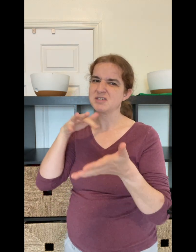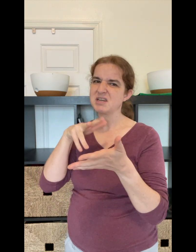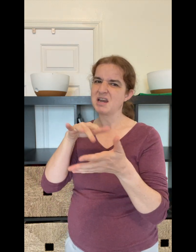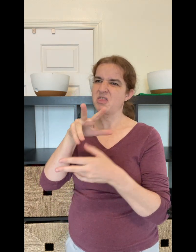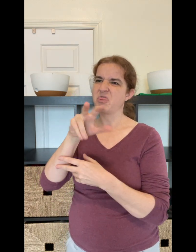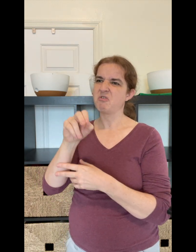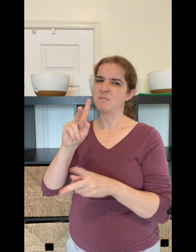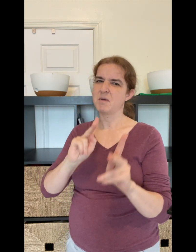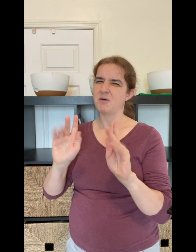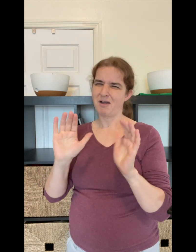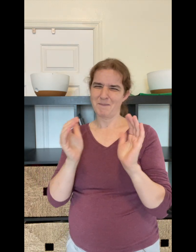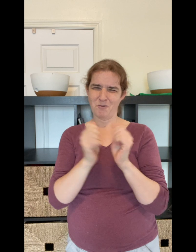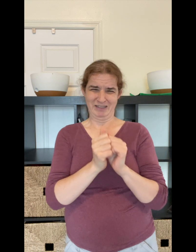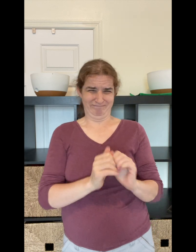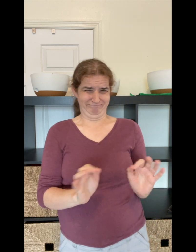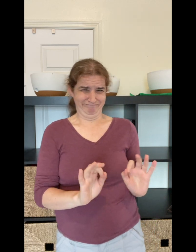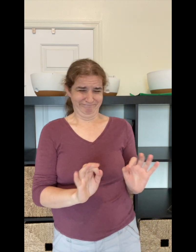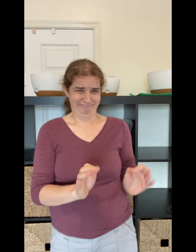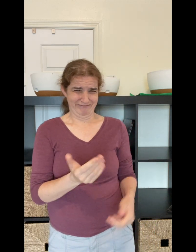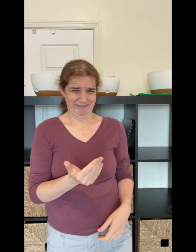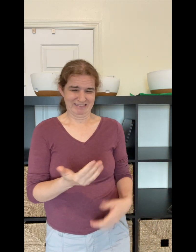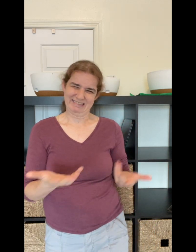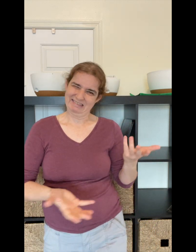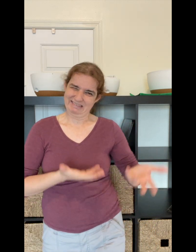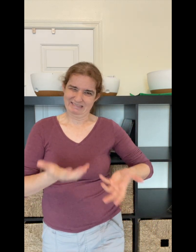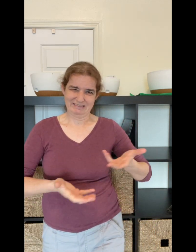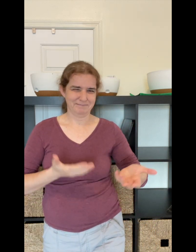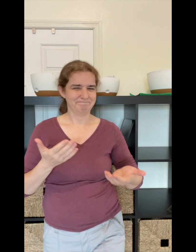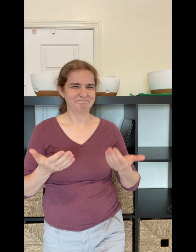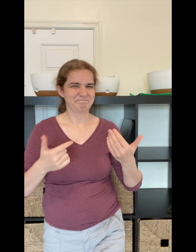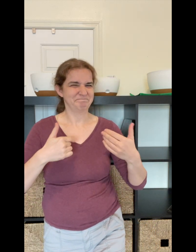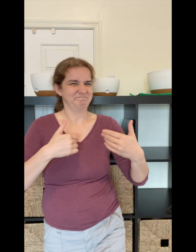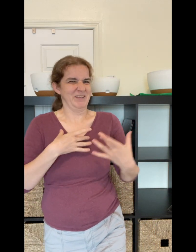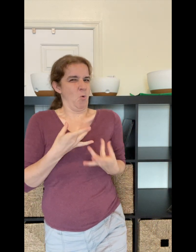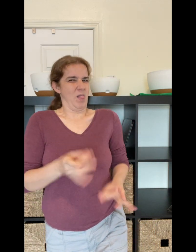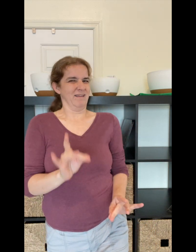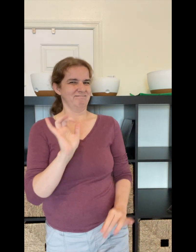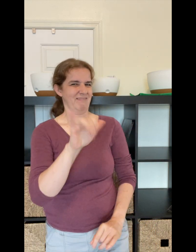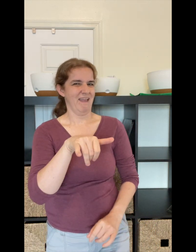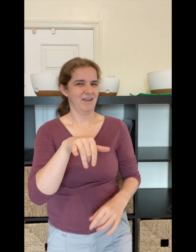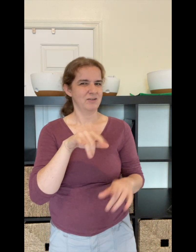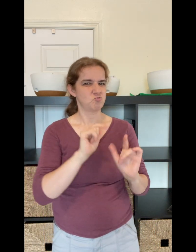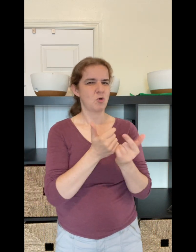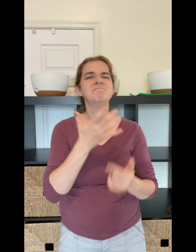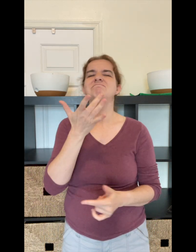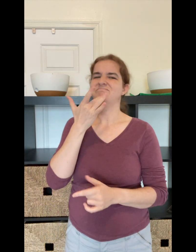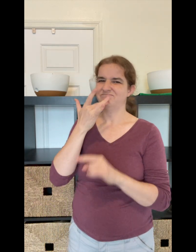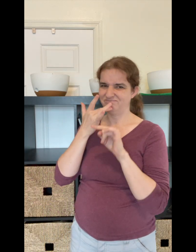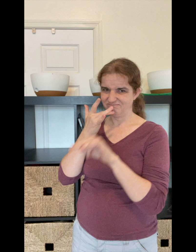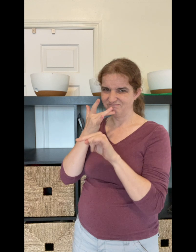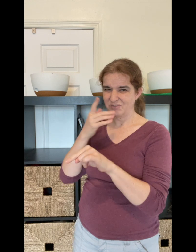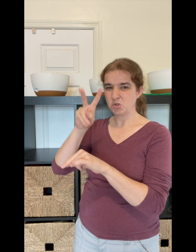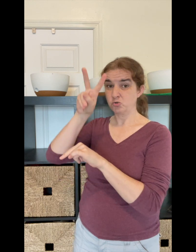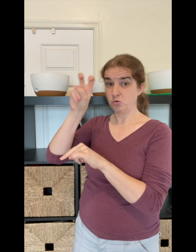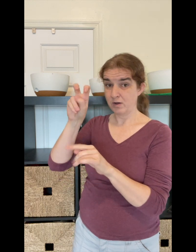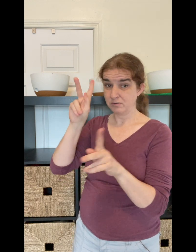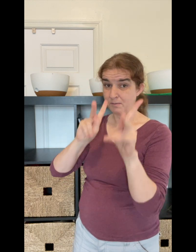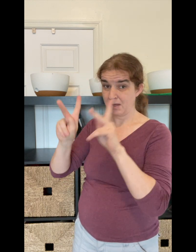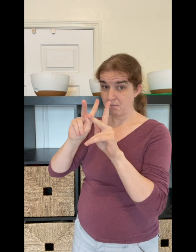That's better for my study to have 30 people compared with just 15. I don't know. I don't like that. I prefer this group that